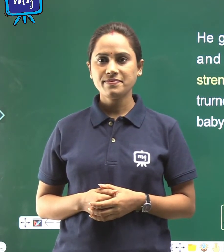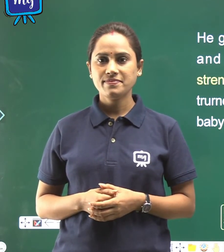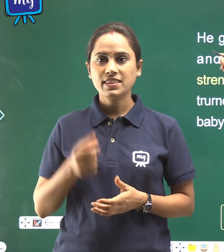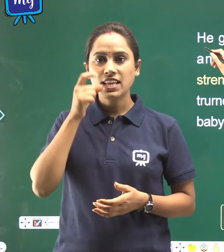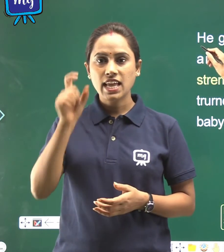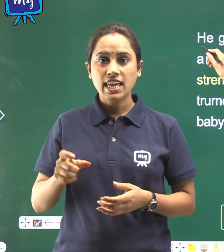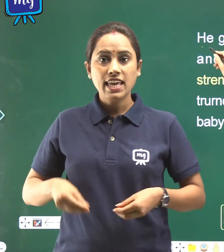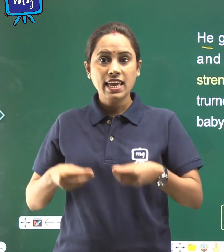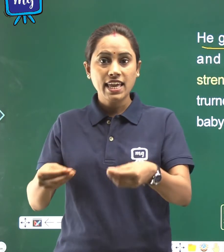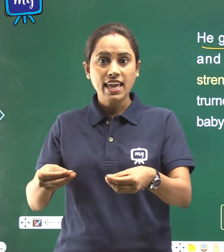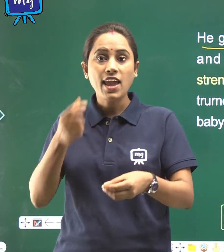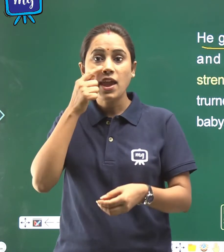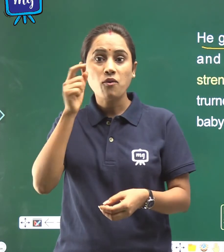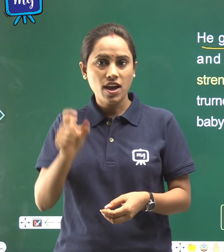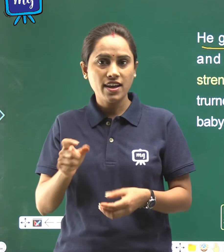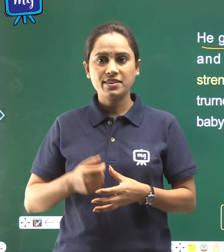He gave her